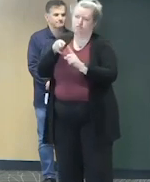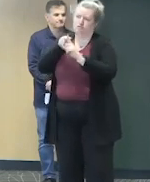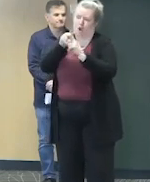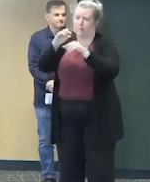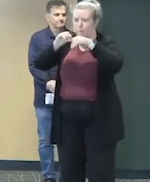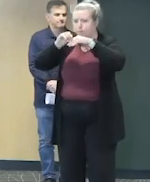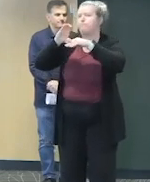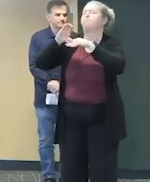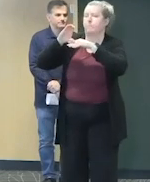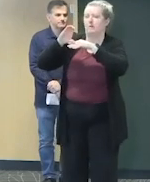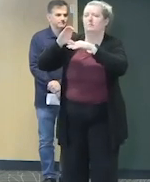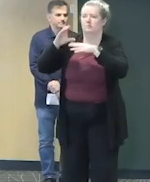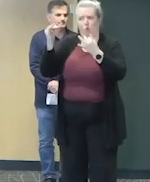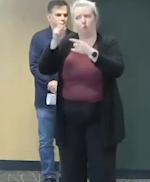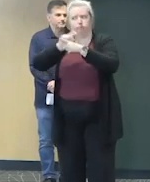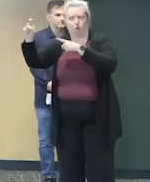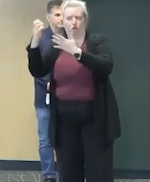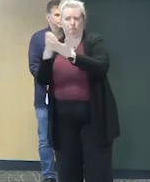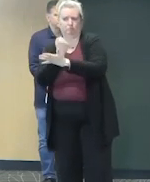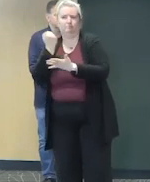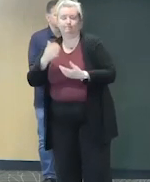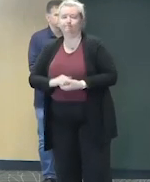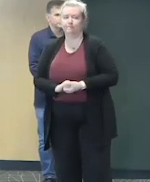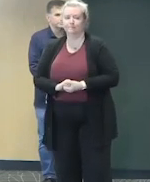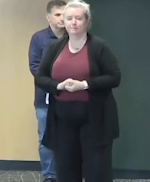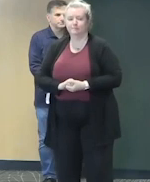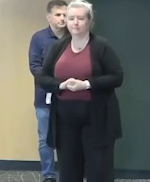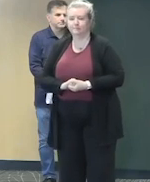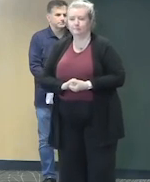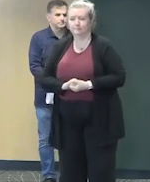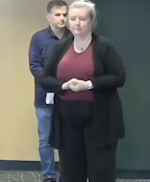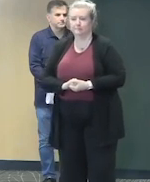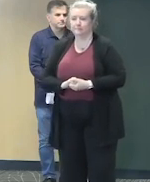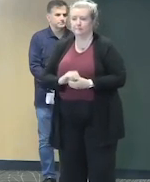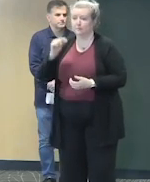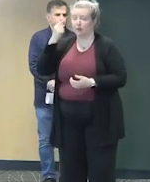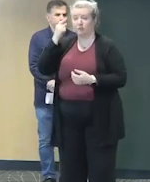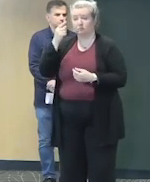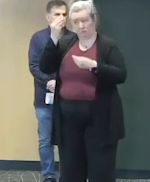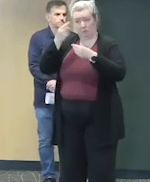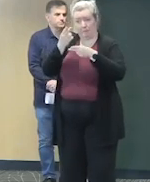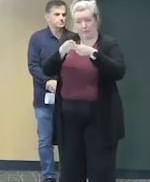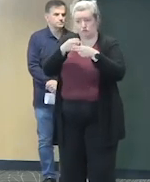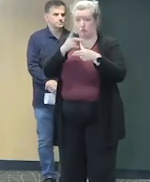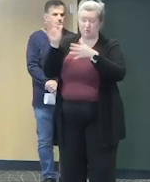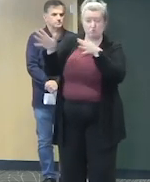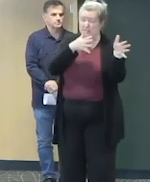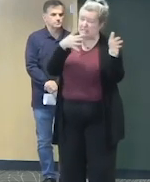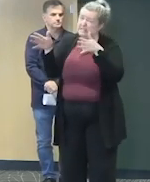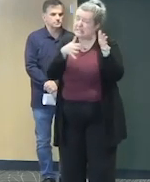event of an outage or an emergency. As the governor said, we are expecting the potential for high winds, which can cause down